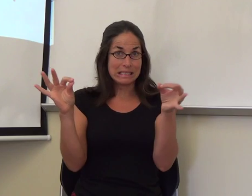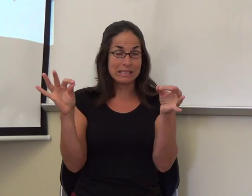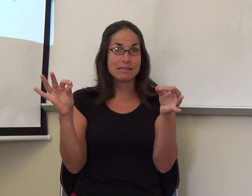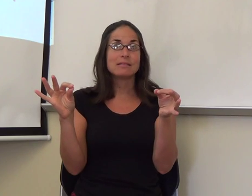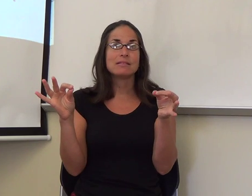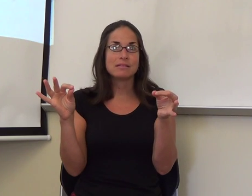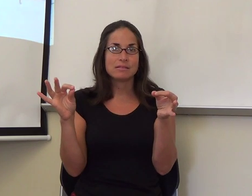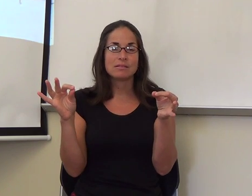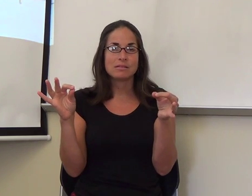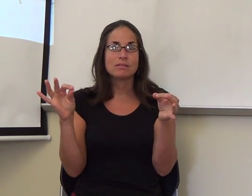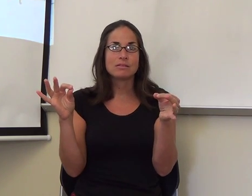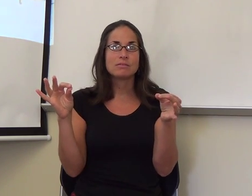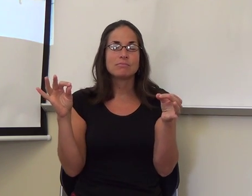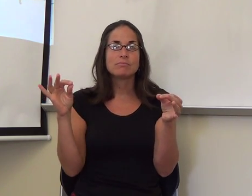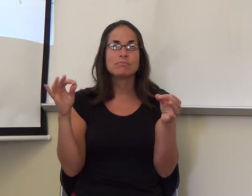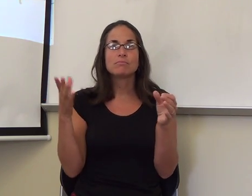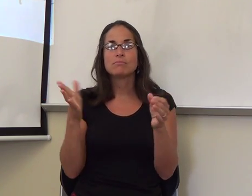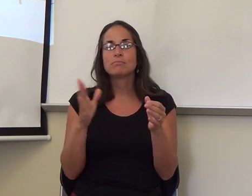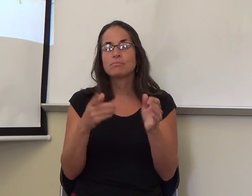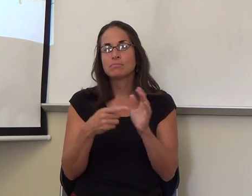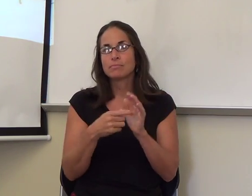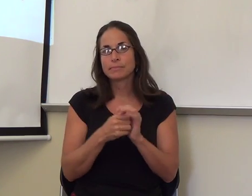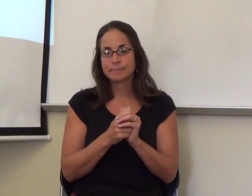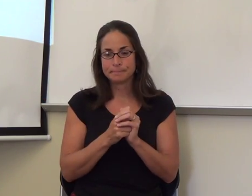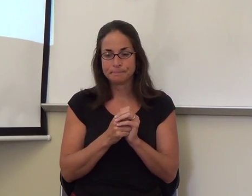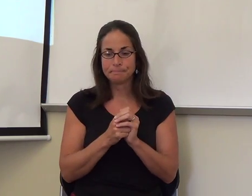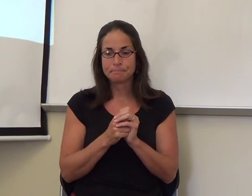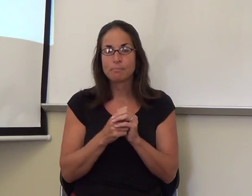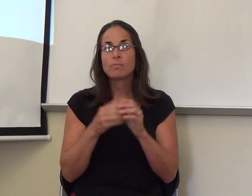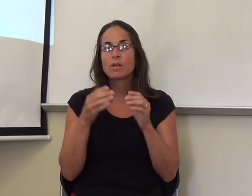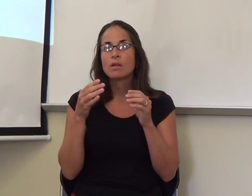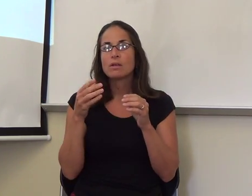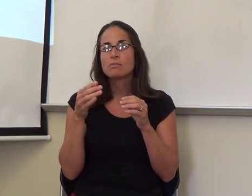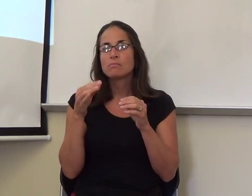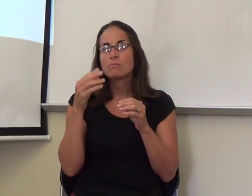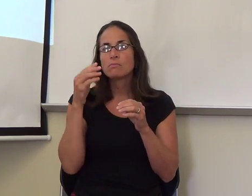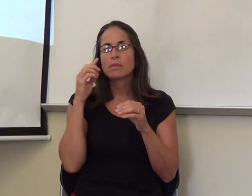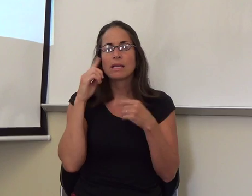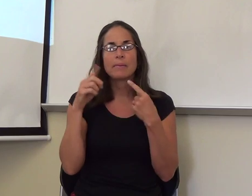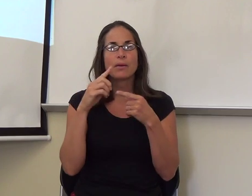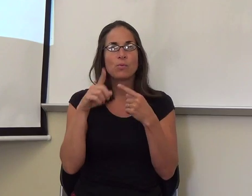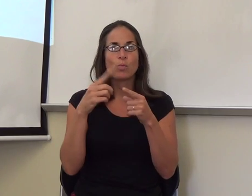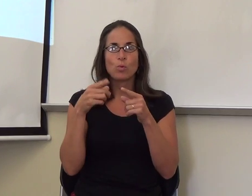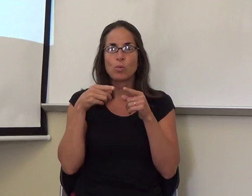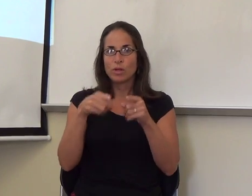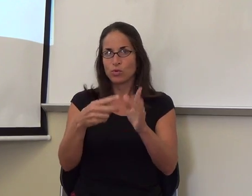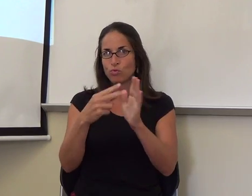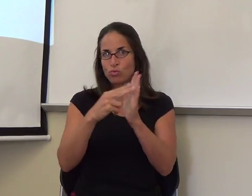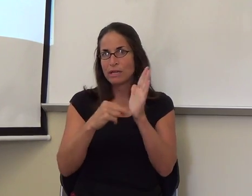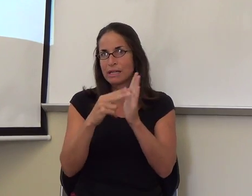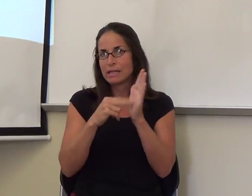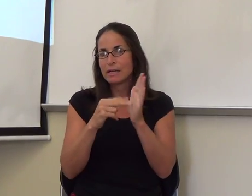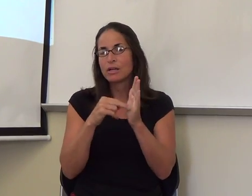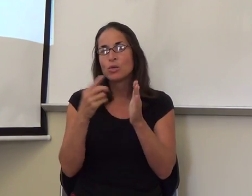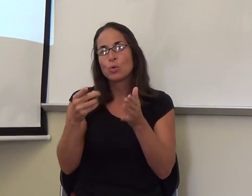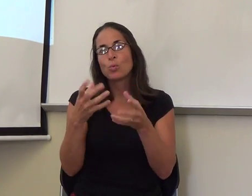in a lot of your reading, we're going to come back to a sentence like this where you're trying to summarize